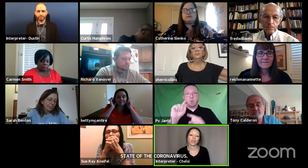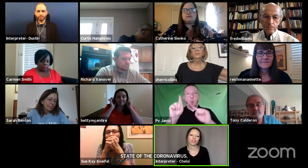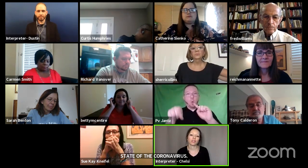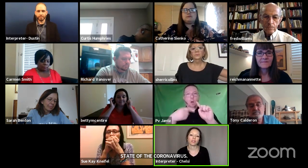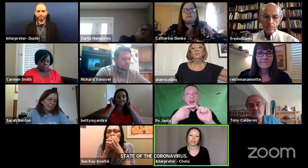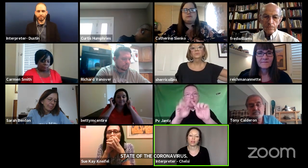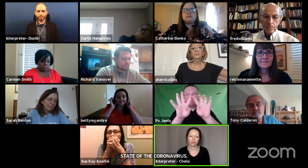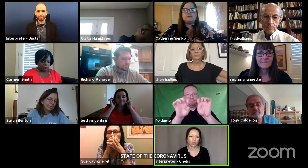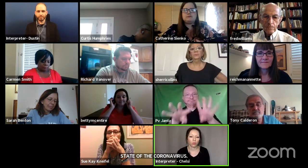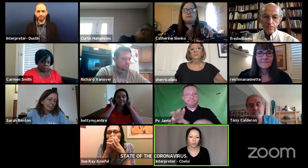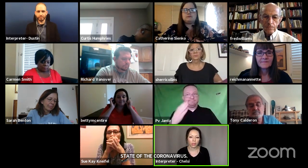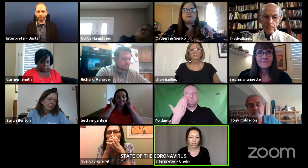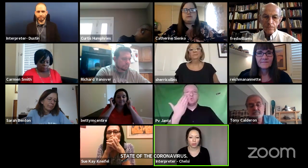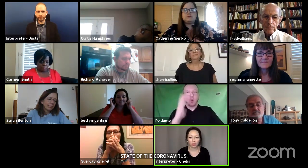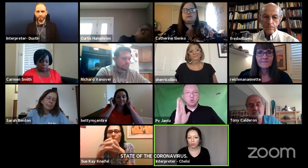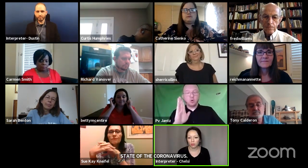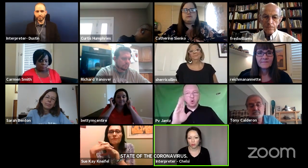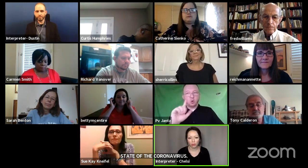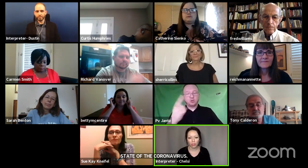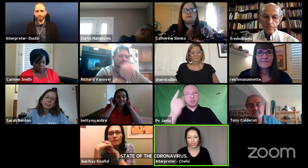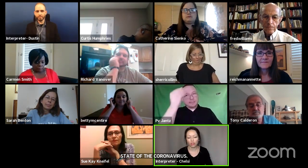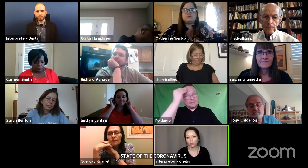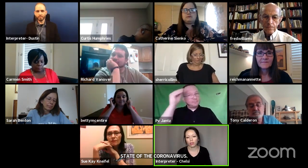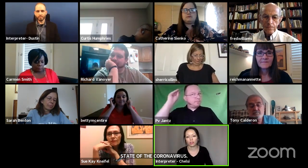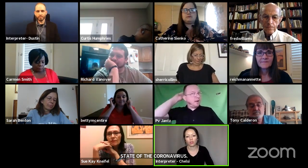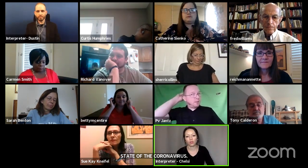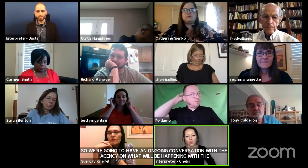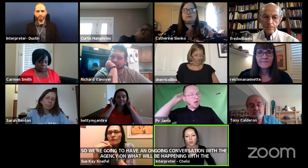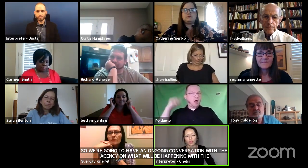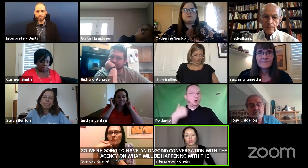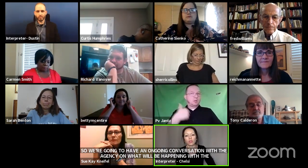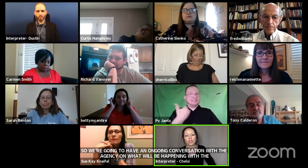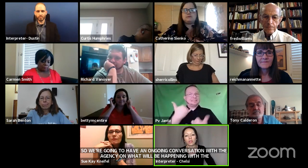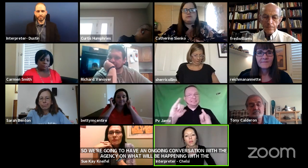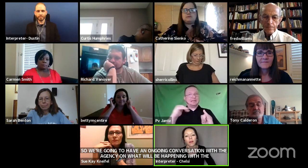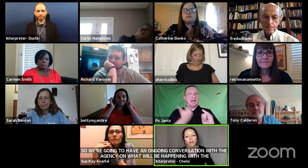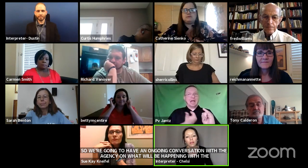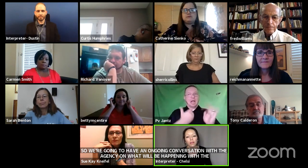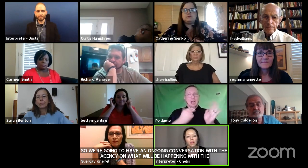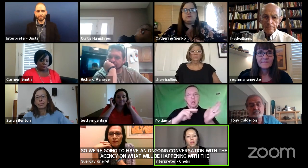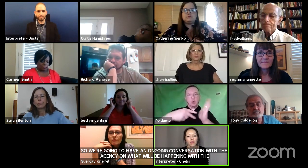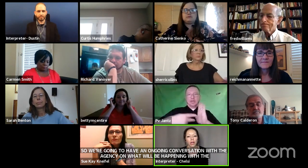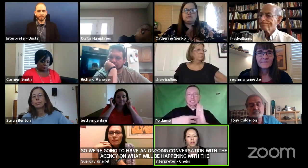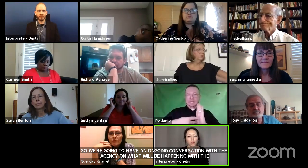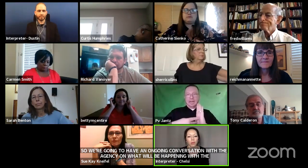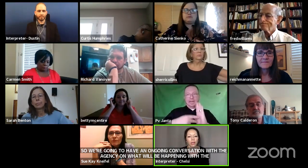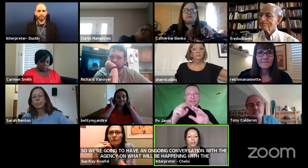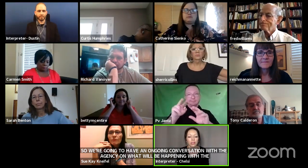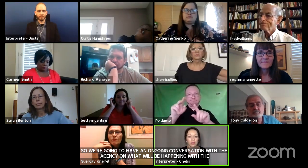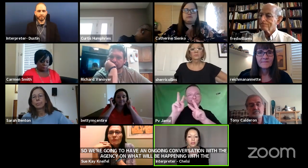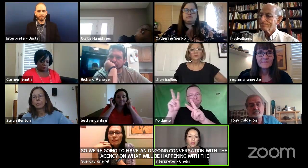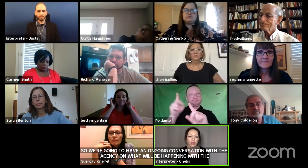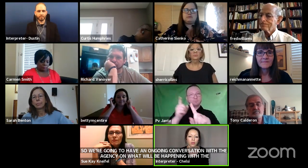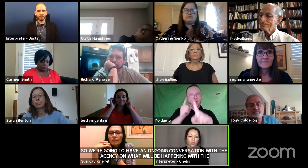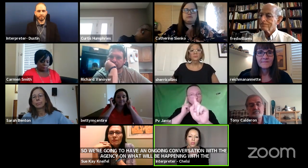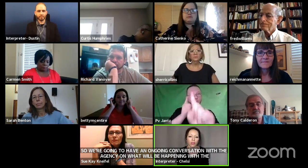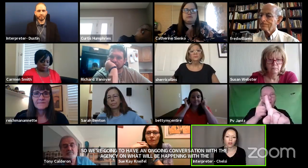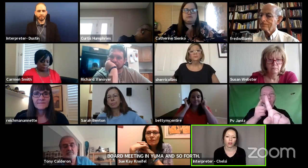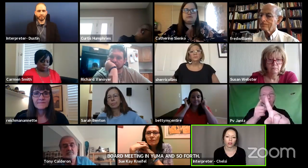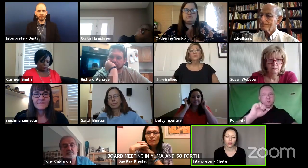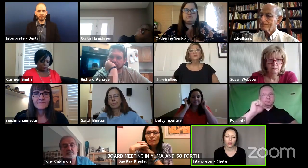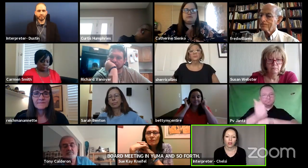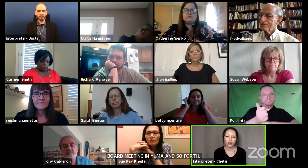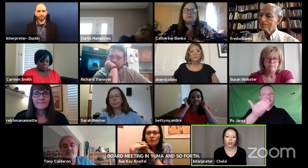with the agency on what will be happening with the board meeting in Yuma and so forth. So just keep that in the back of your mind that